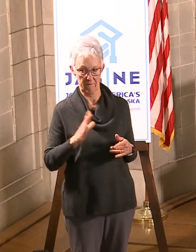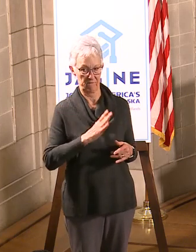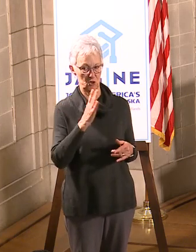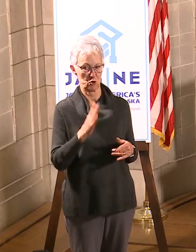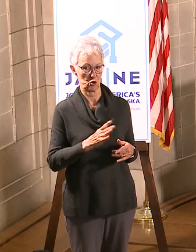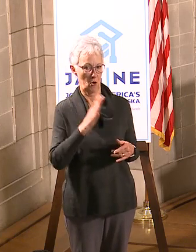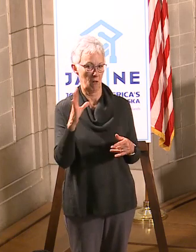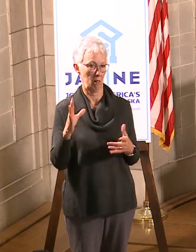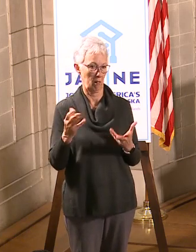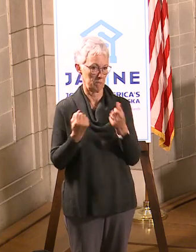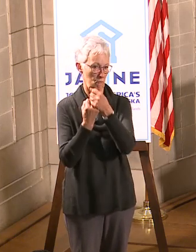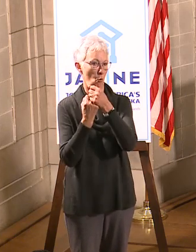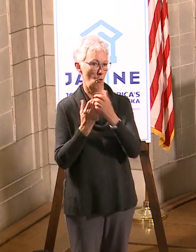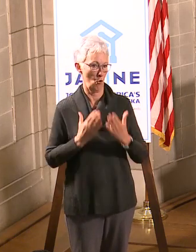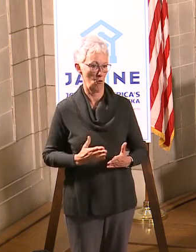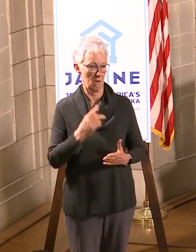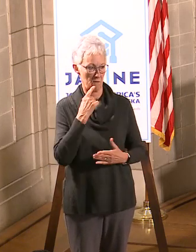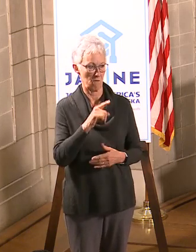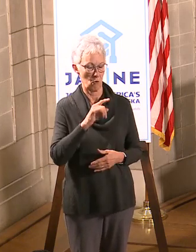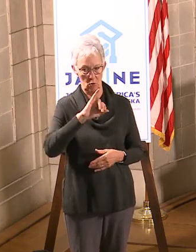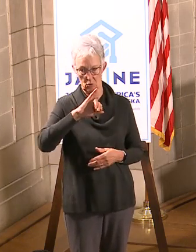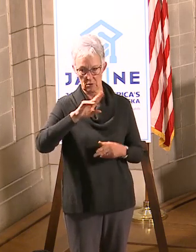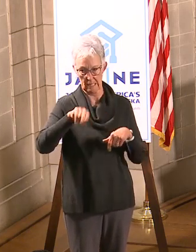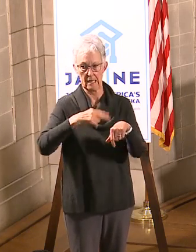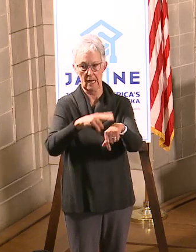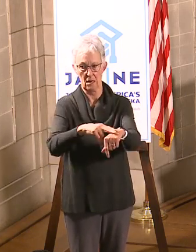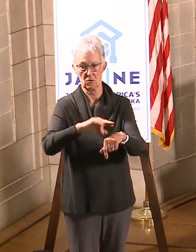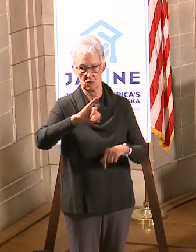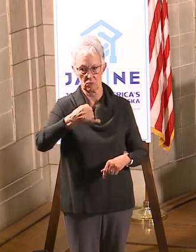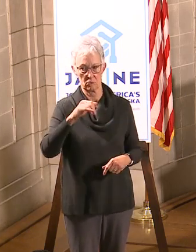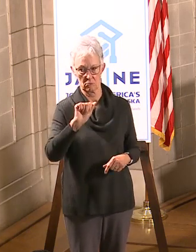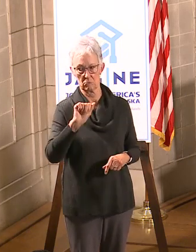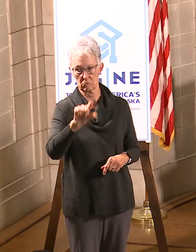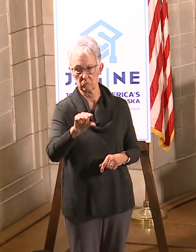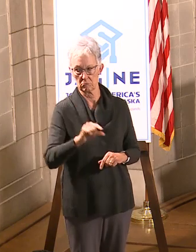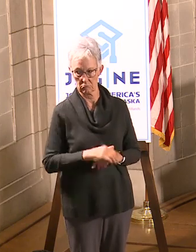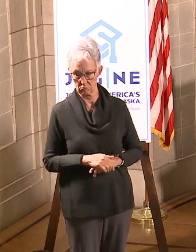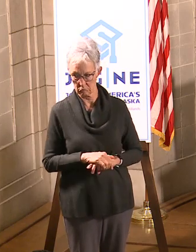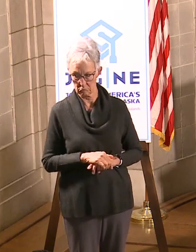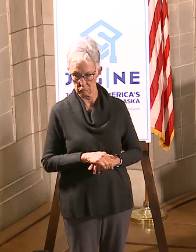affiliate for JAG, National JAG.